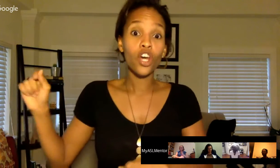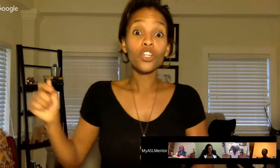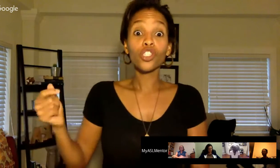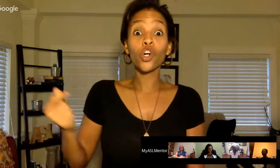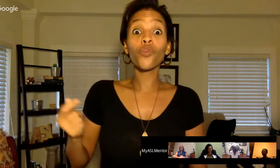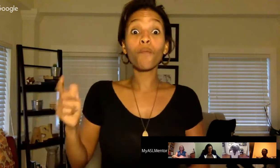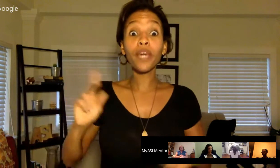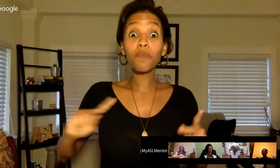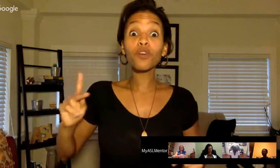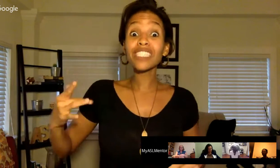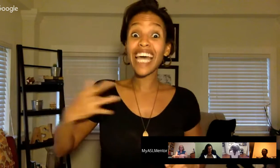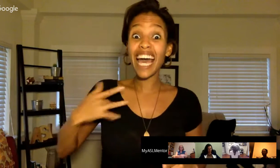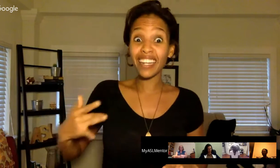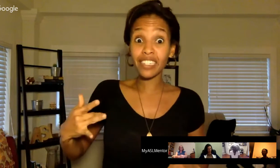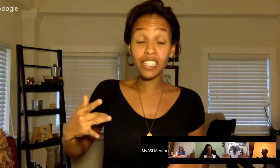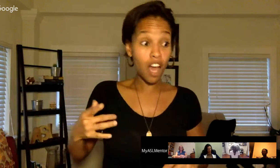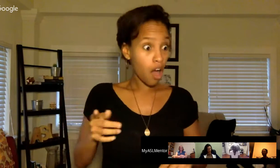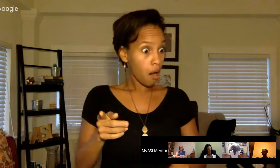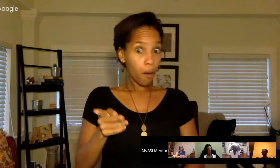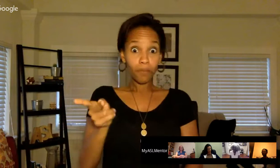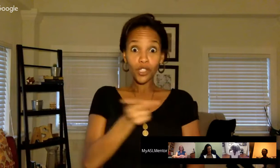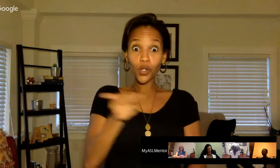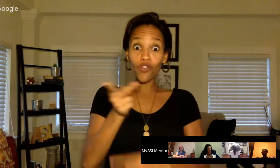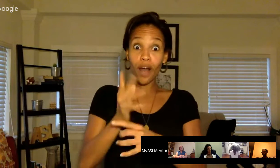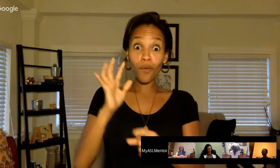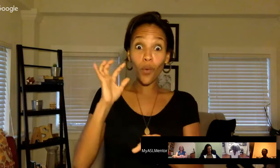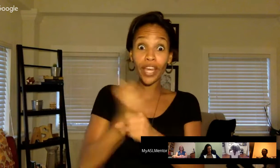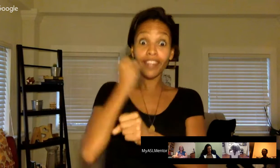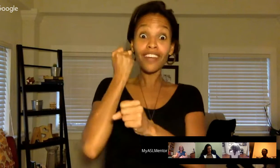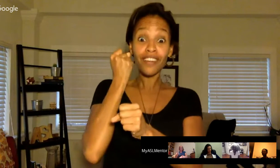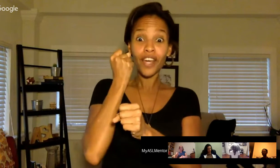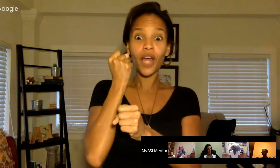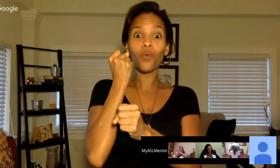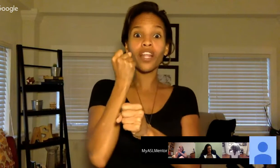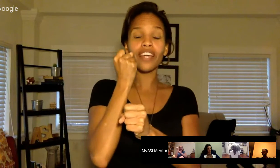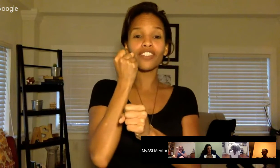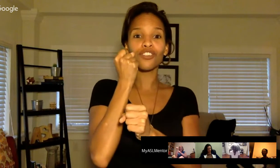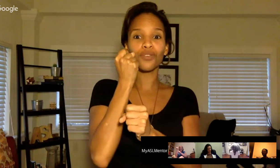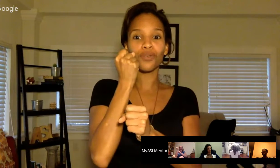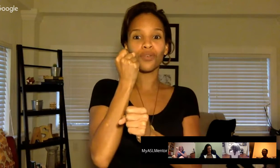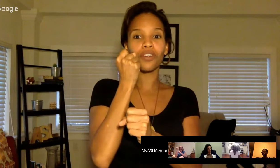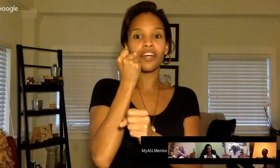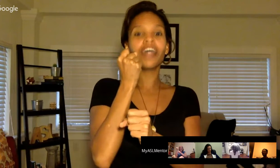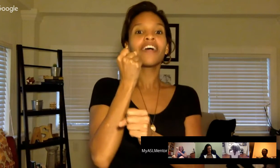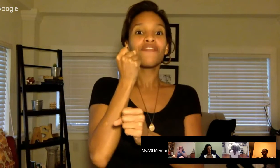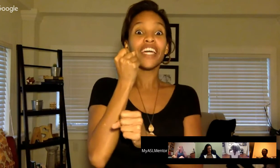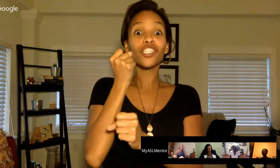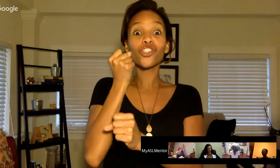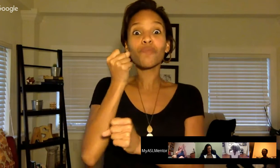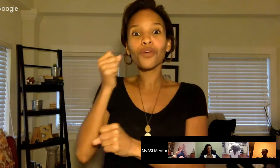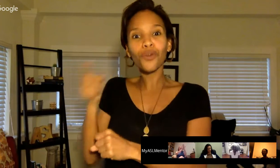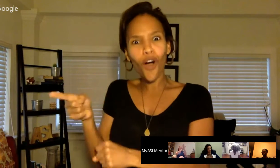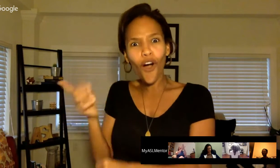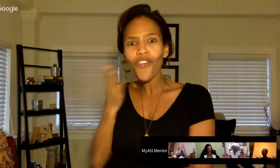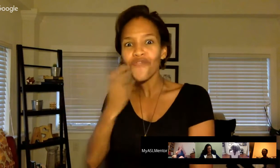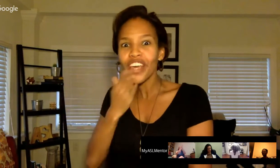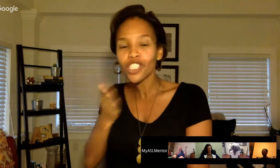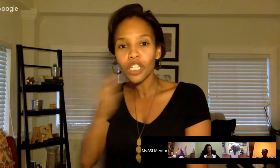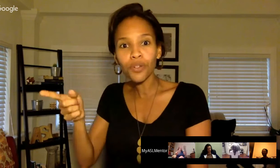Okay? So people tend, two of them win, and what do? They